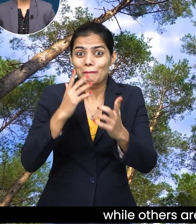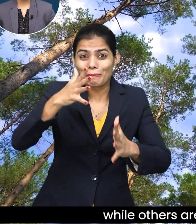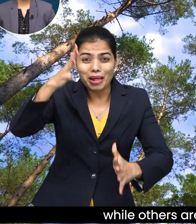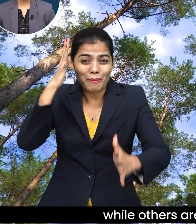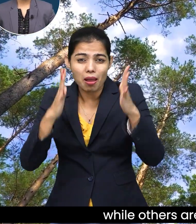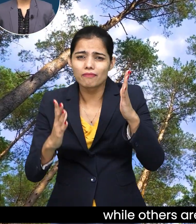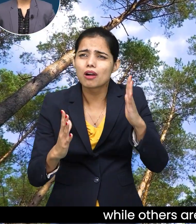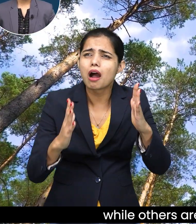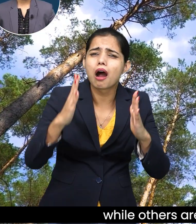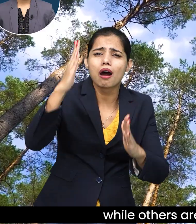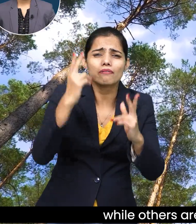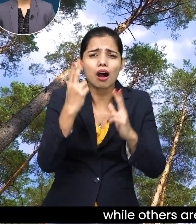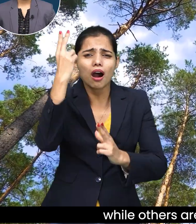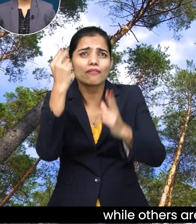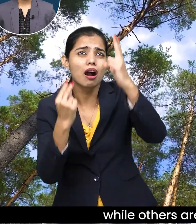canopy.